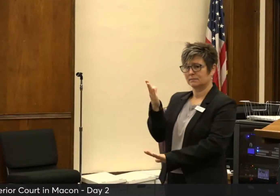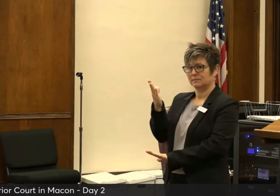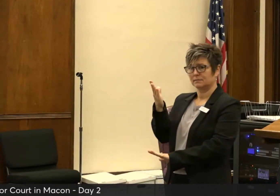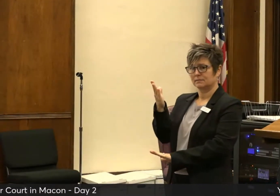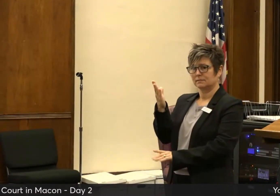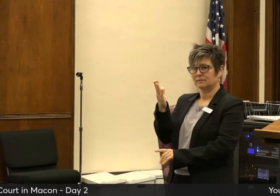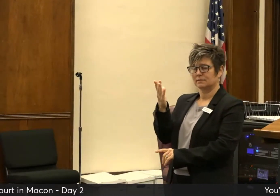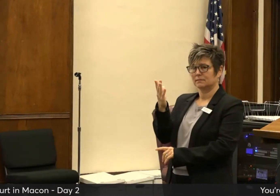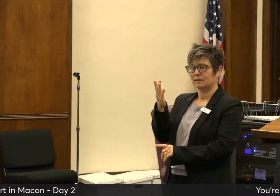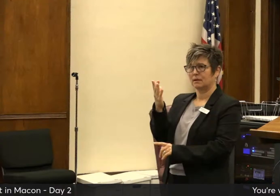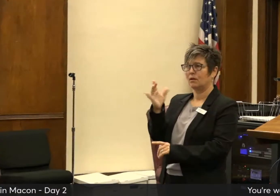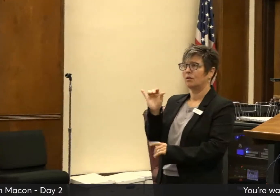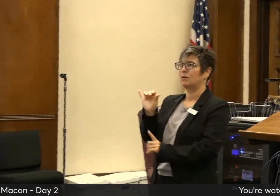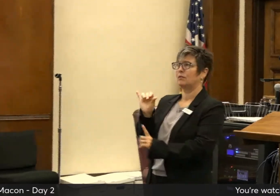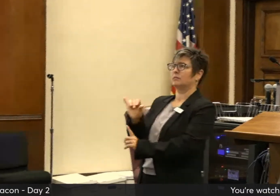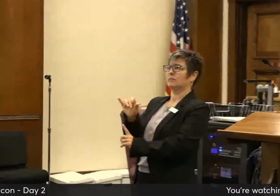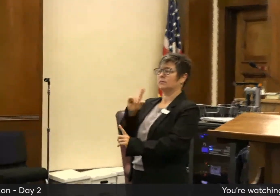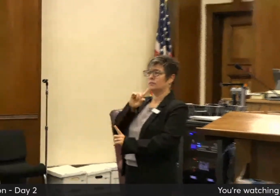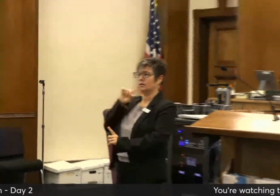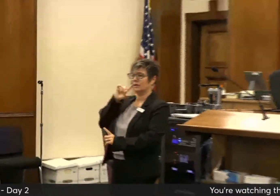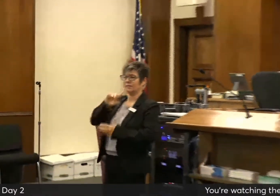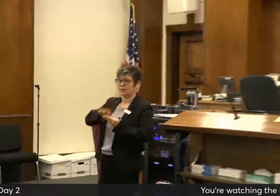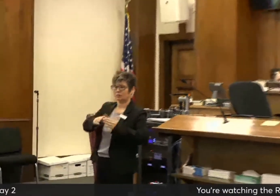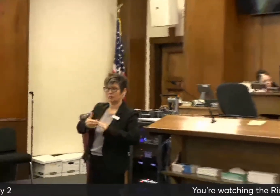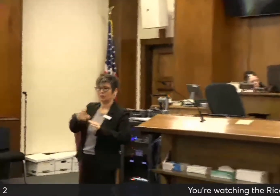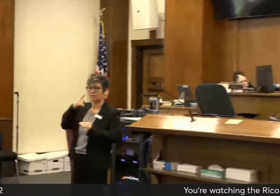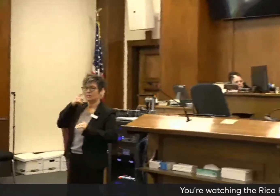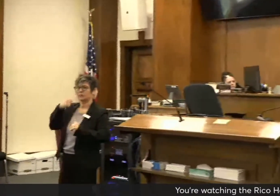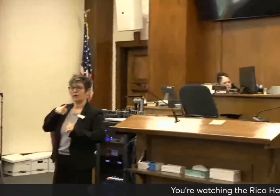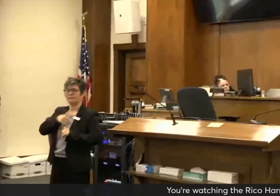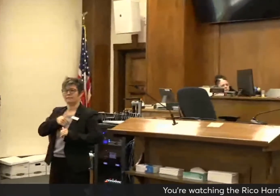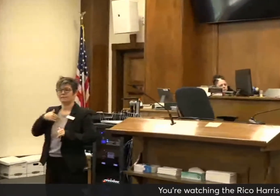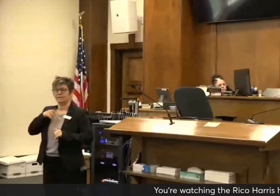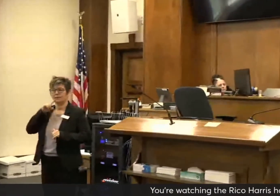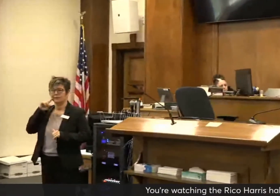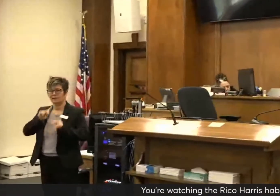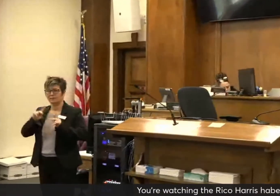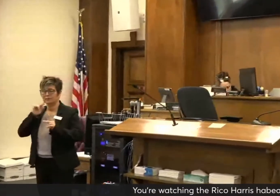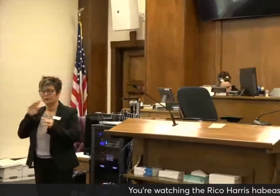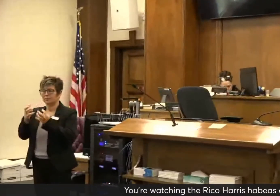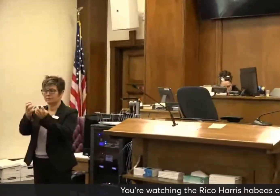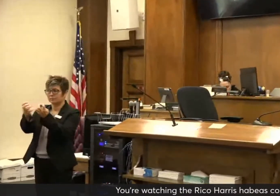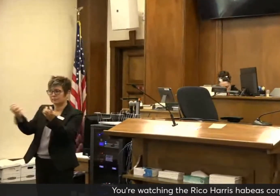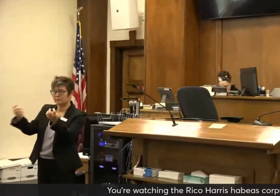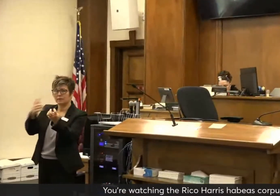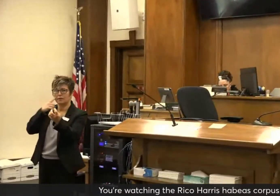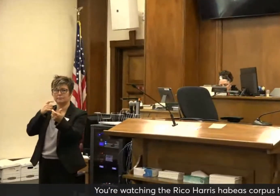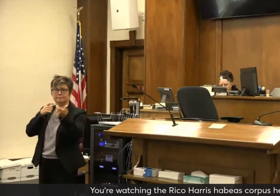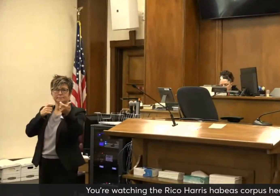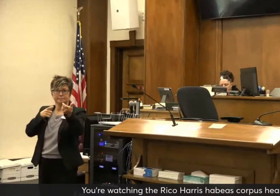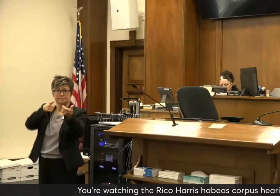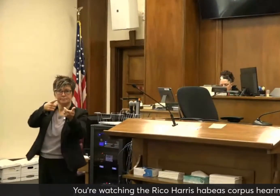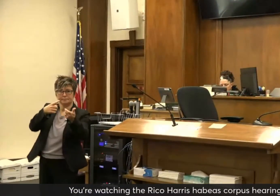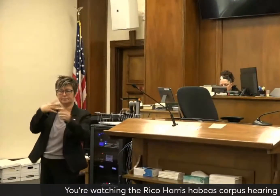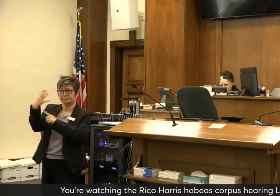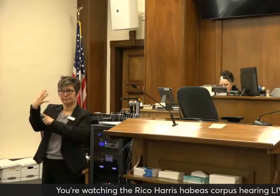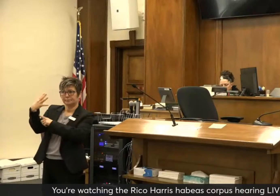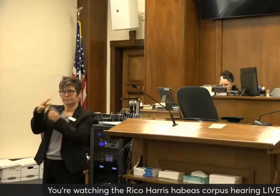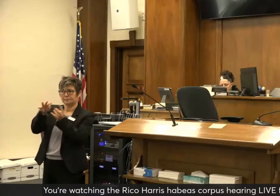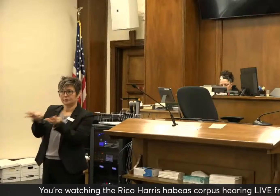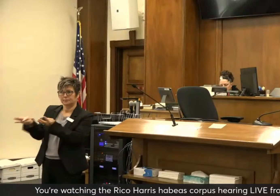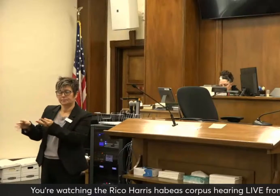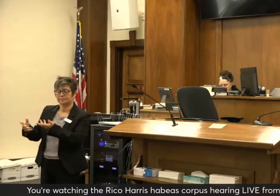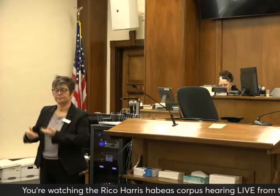say the deaf community, because we're having people watch in and watching this, and so I